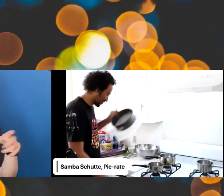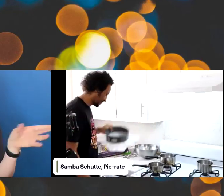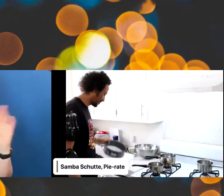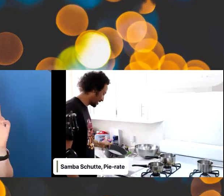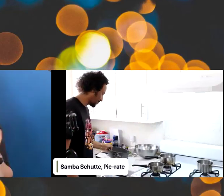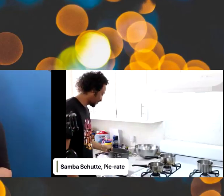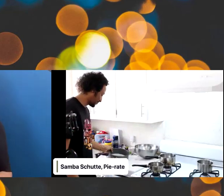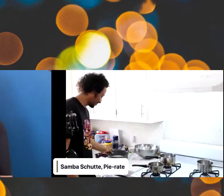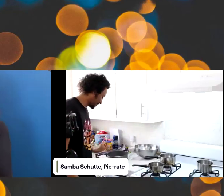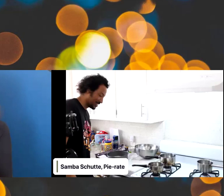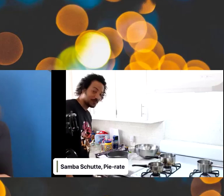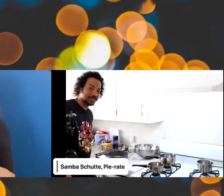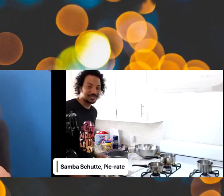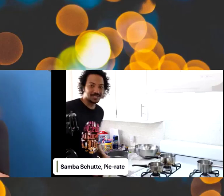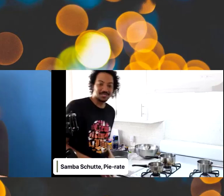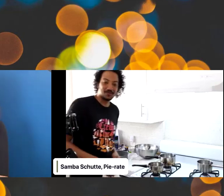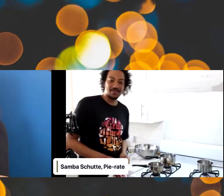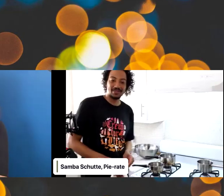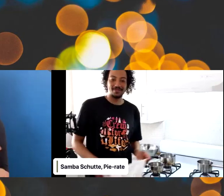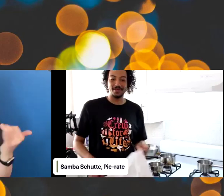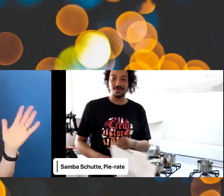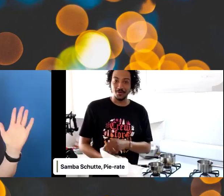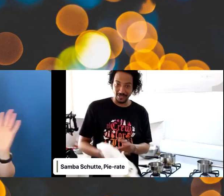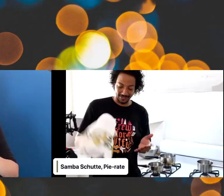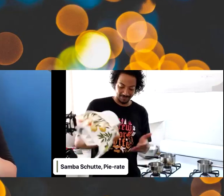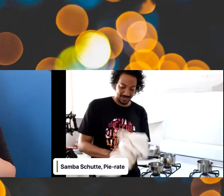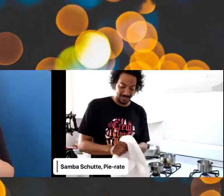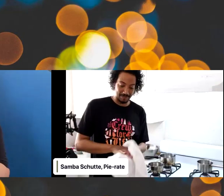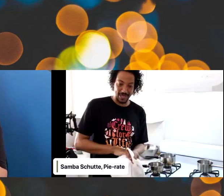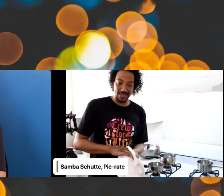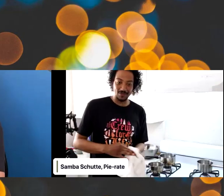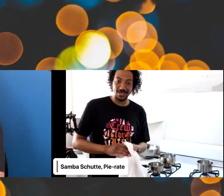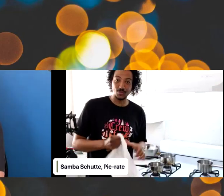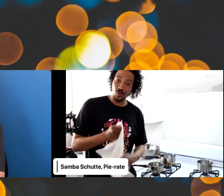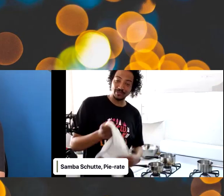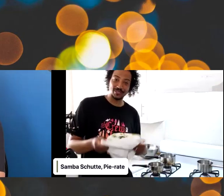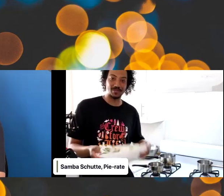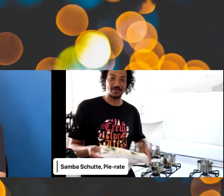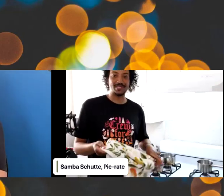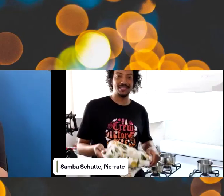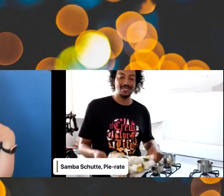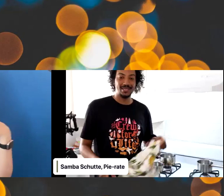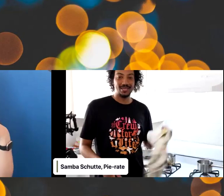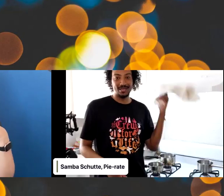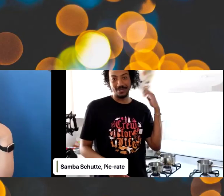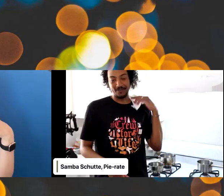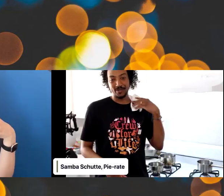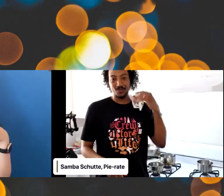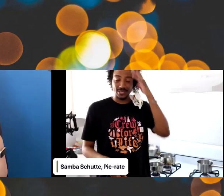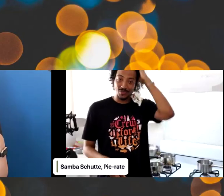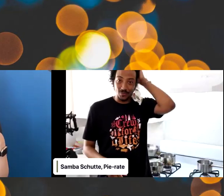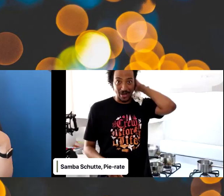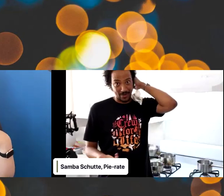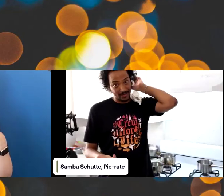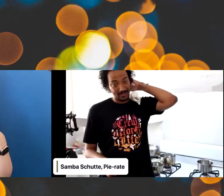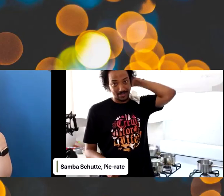oven's on. Now we can start with the crust. I gave you guys two options for the crust. First one